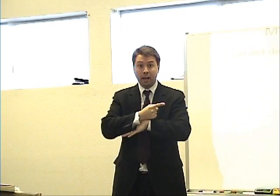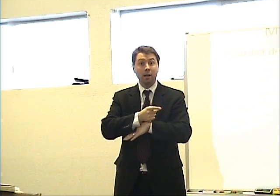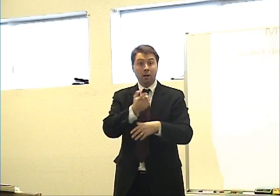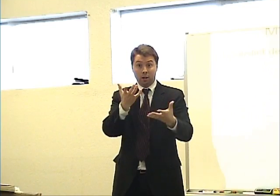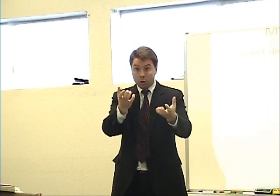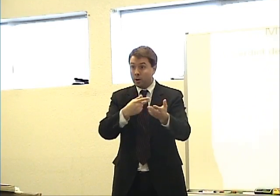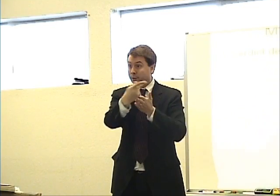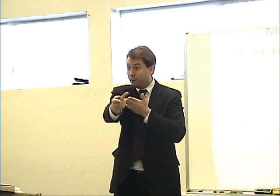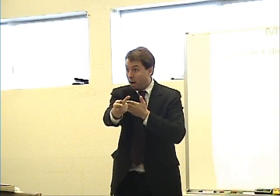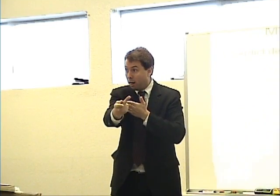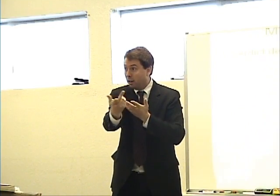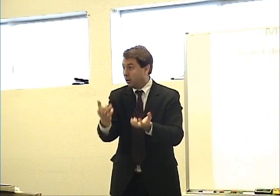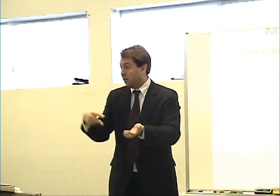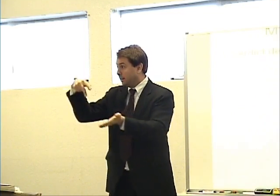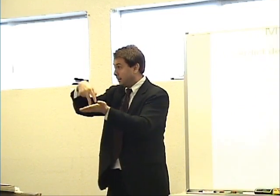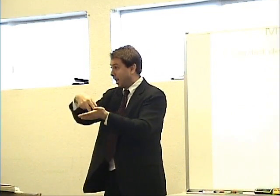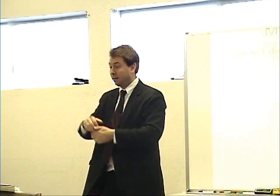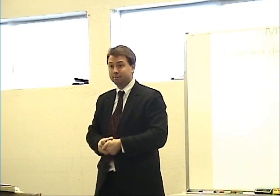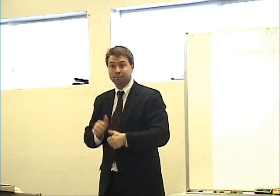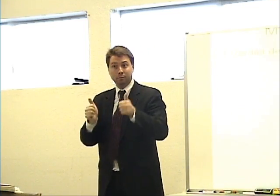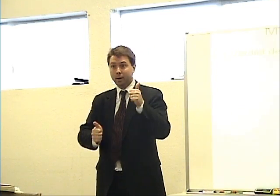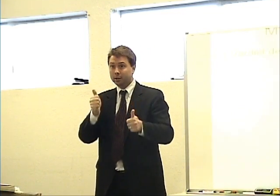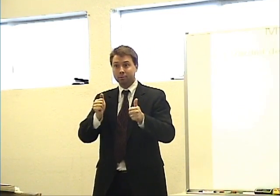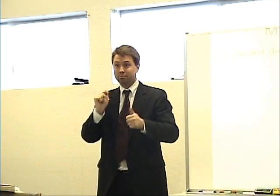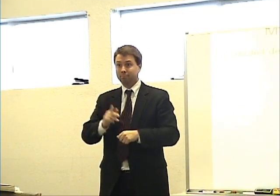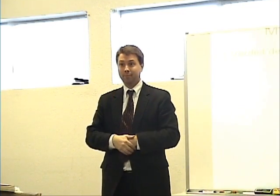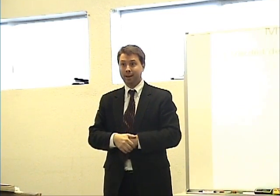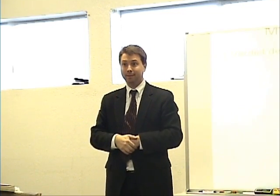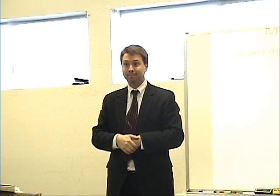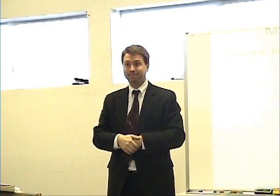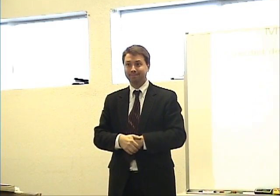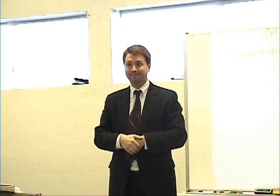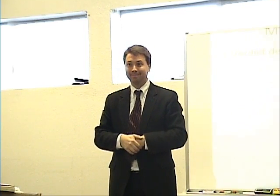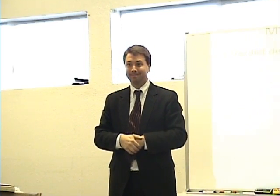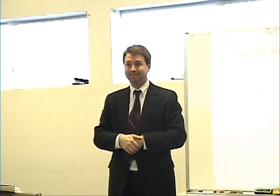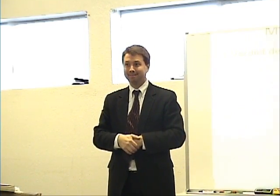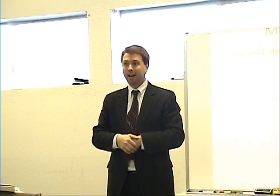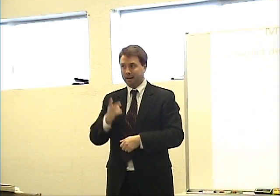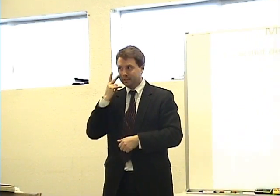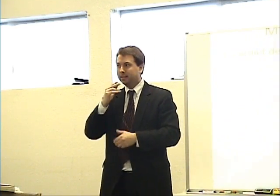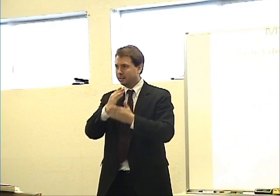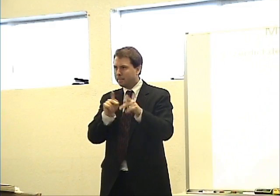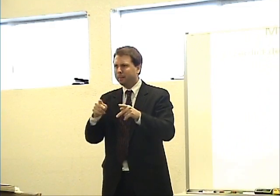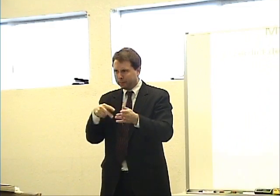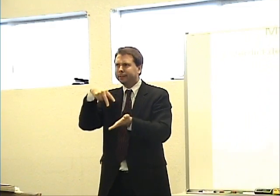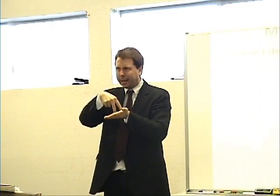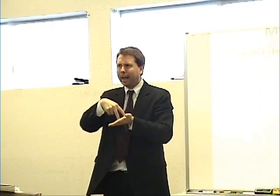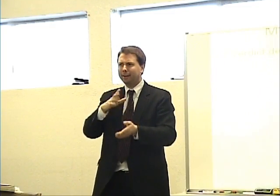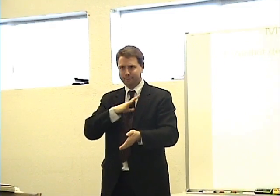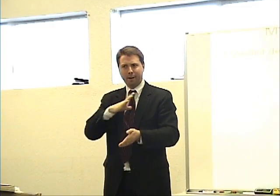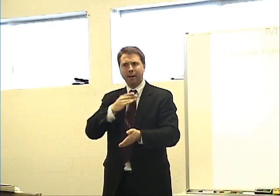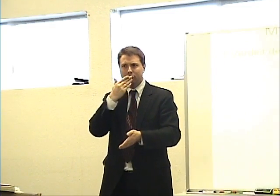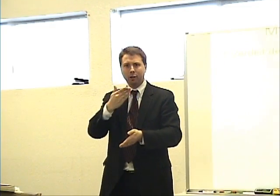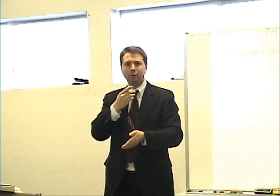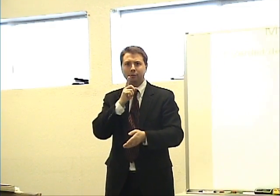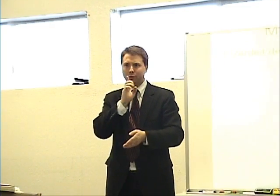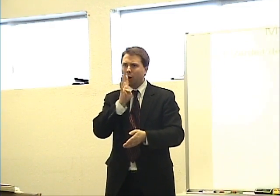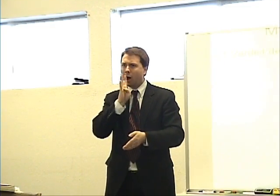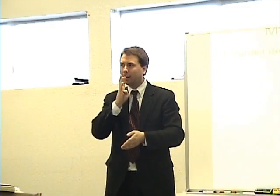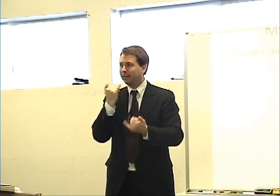today, you want to fall, you want to stand. I see some people stand, fine, good, talk.